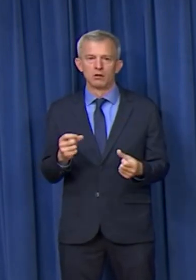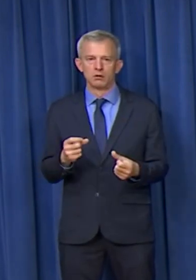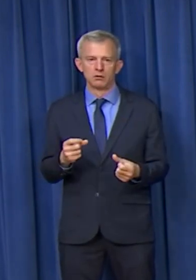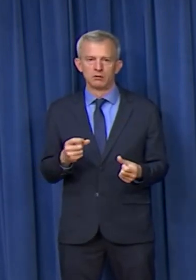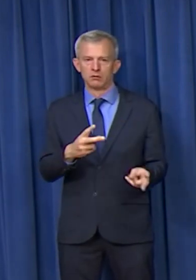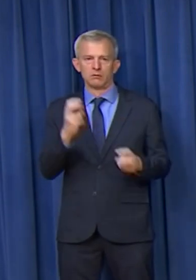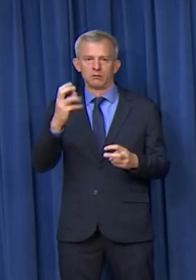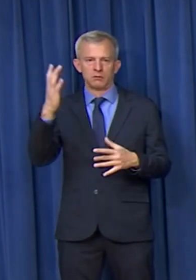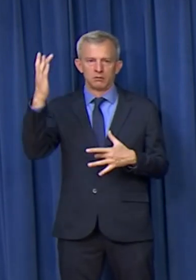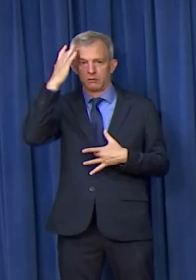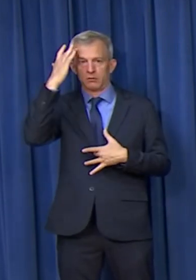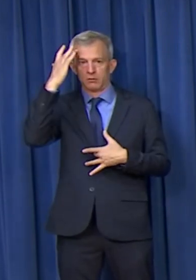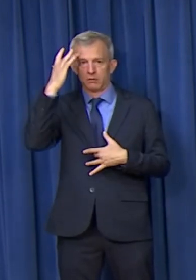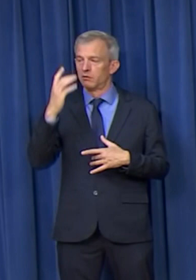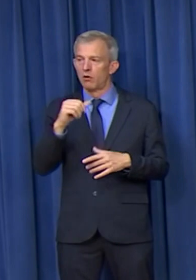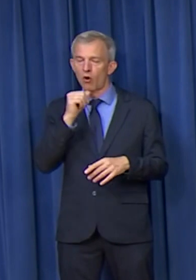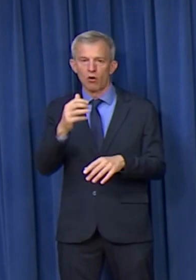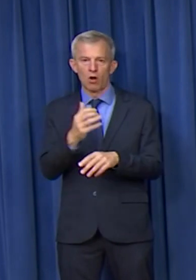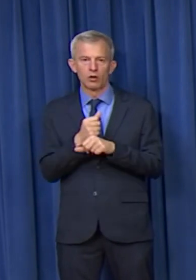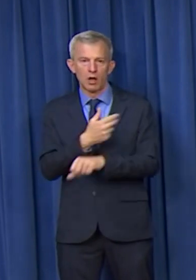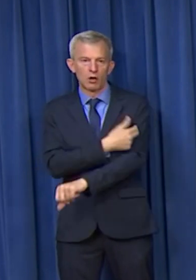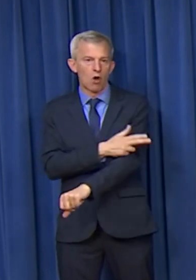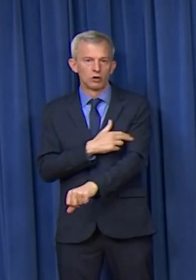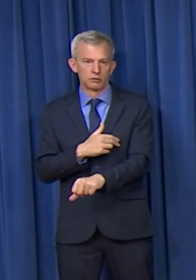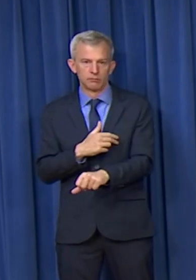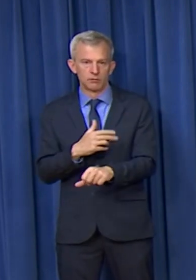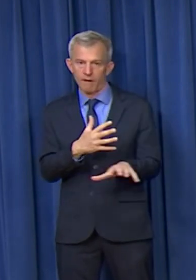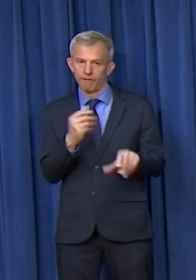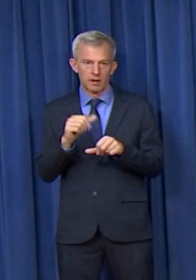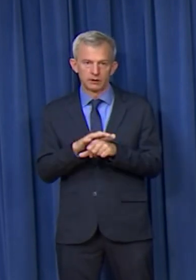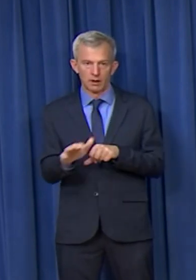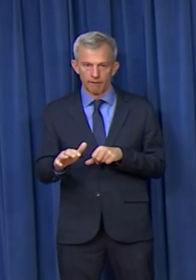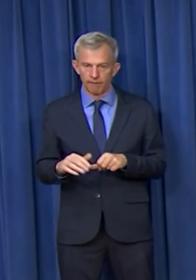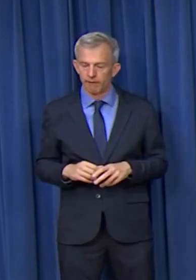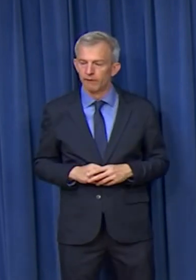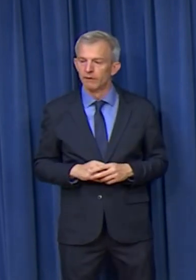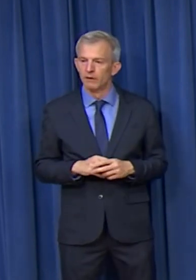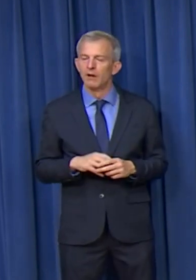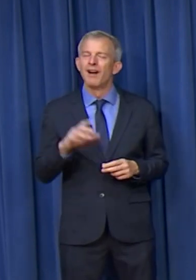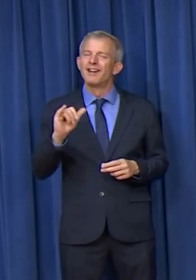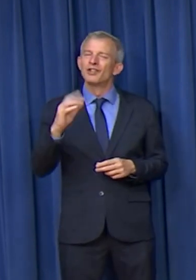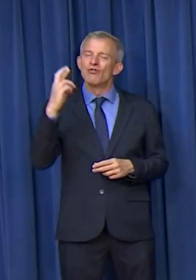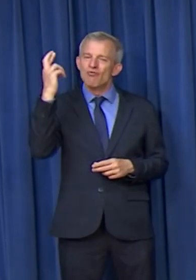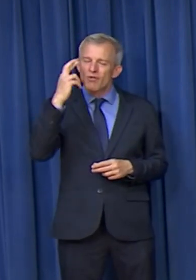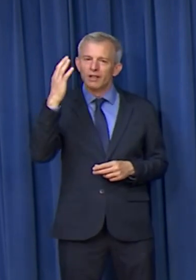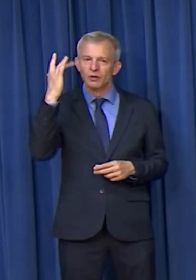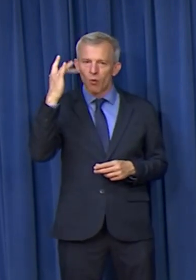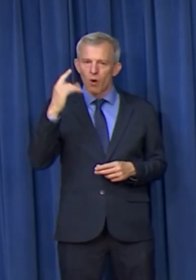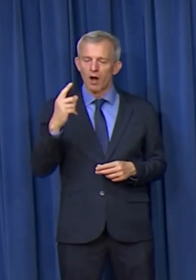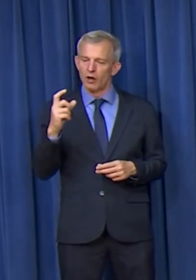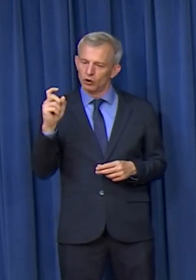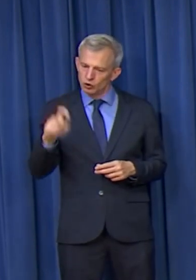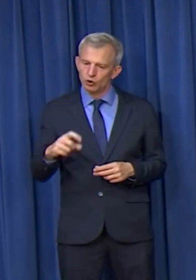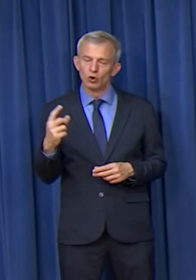why it's essential that consumers only use authorized products and deal with health professionals, and we're going to be on the case